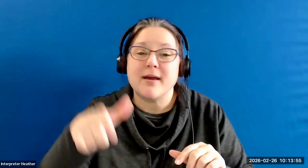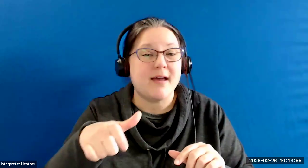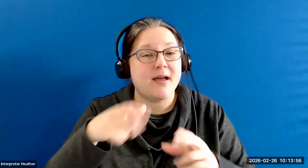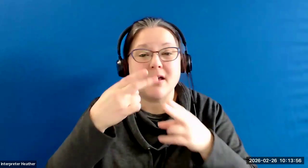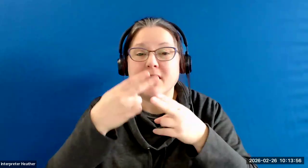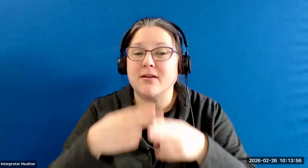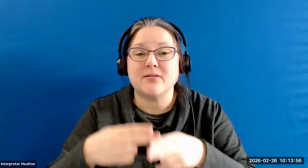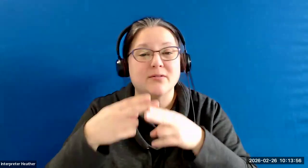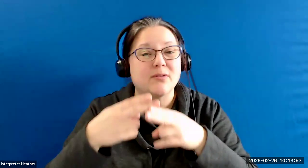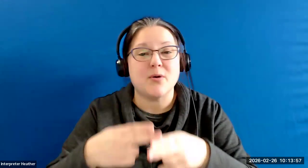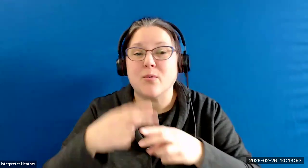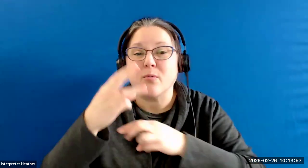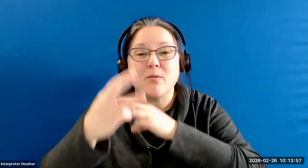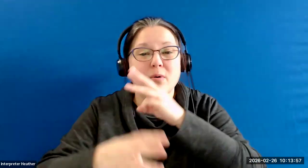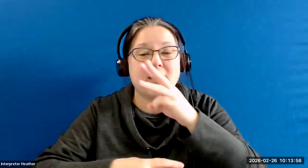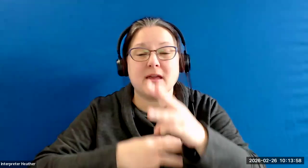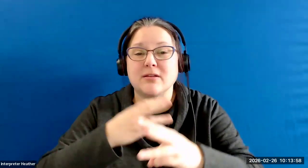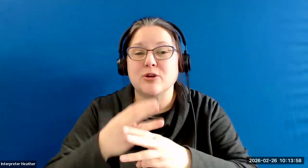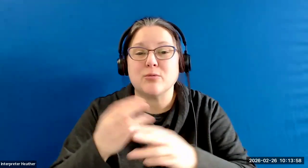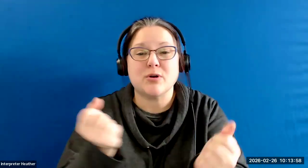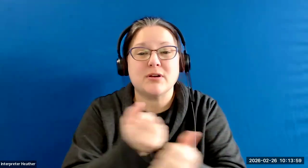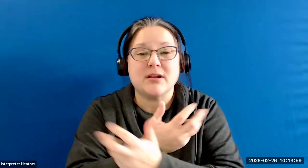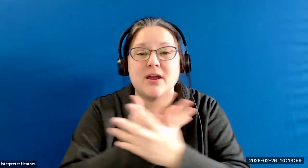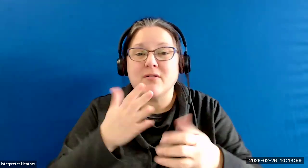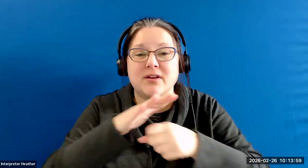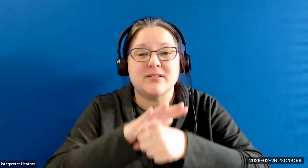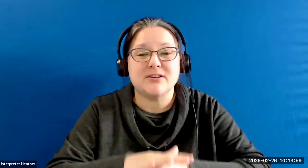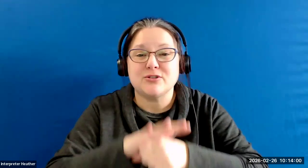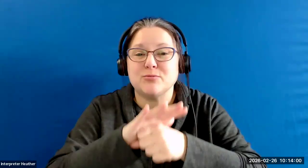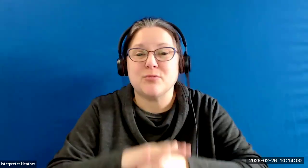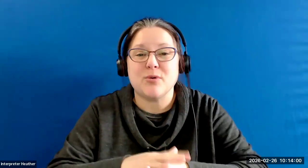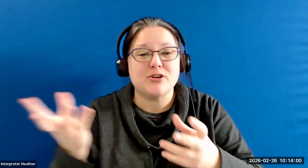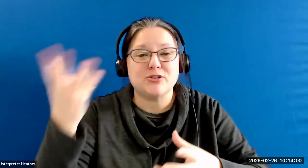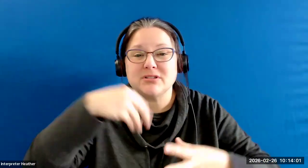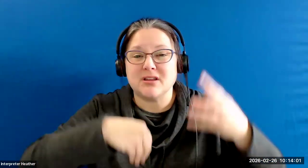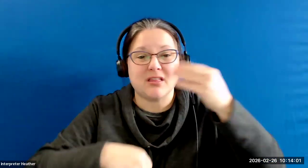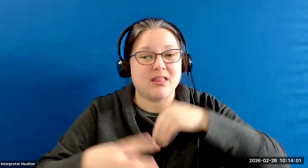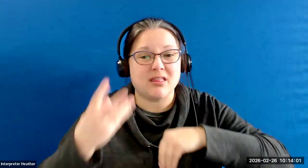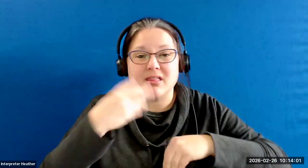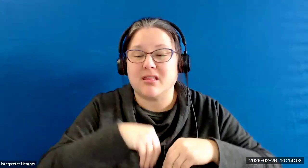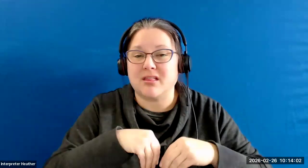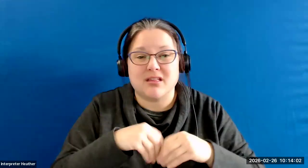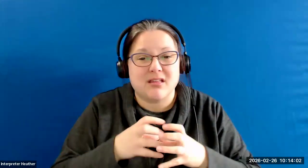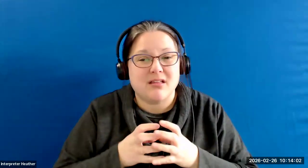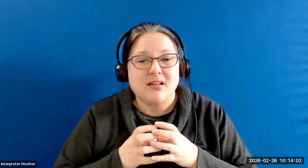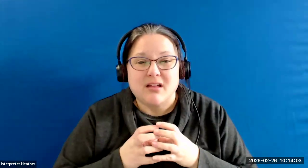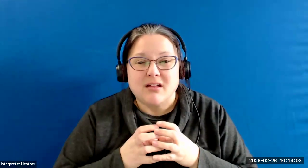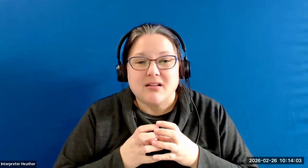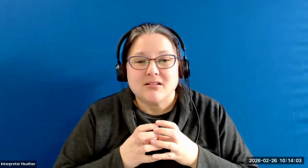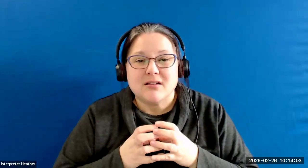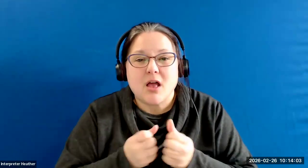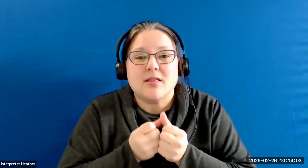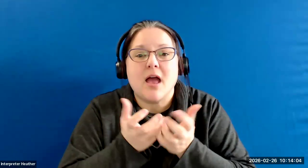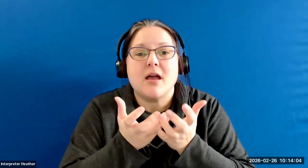to carry the weight of the world in your muscles and bones.